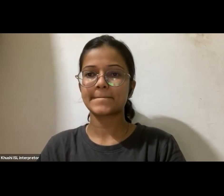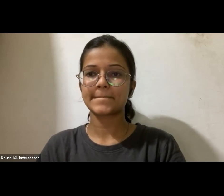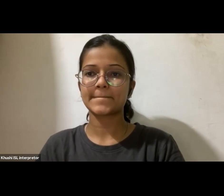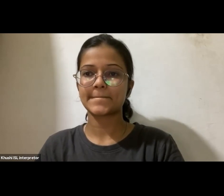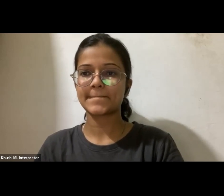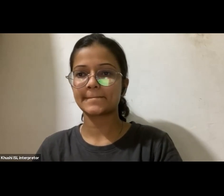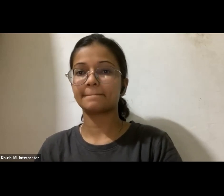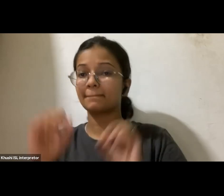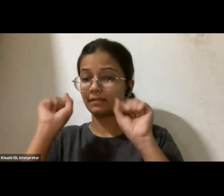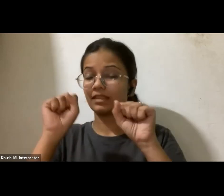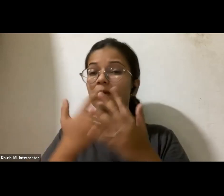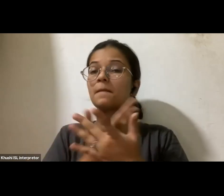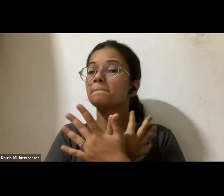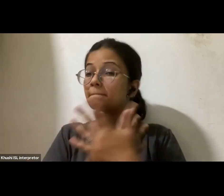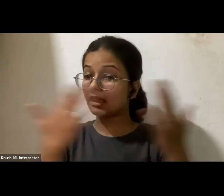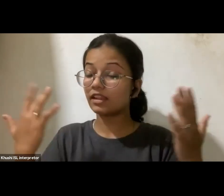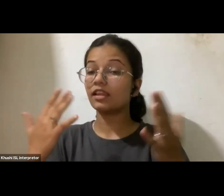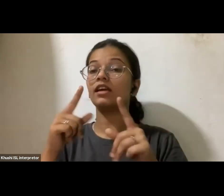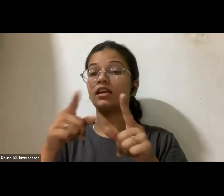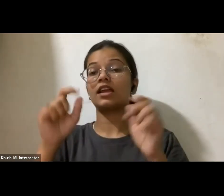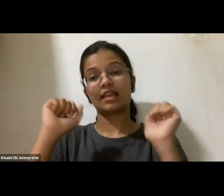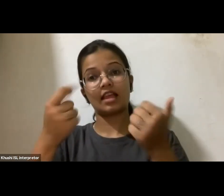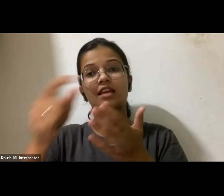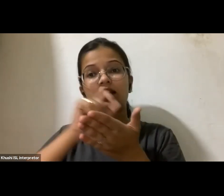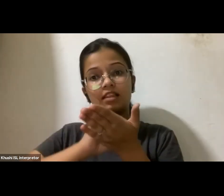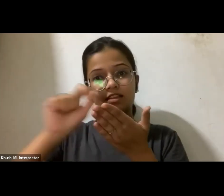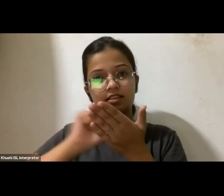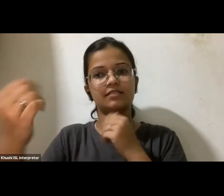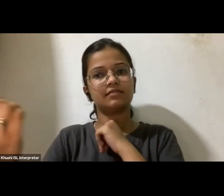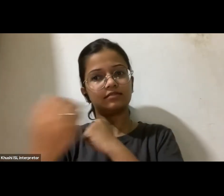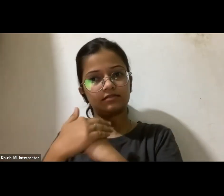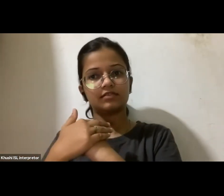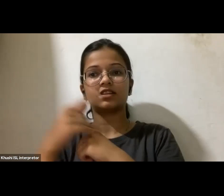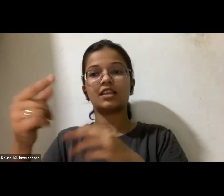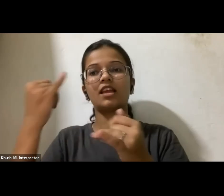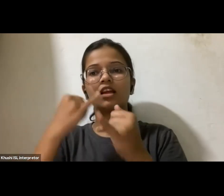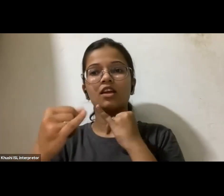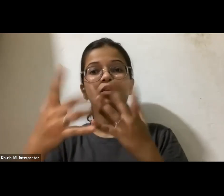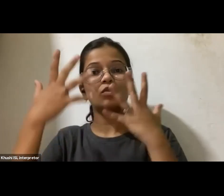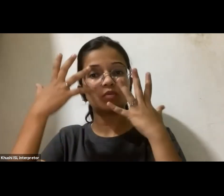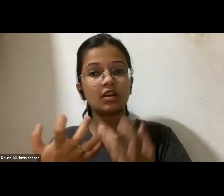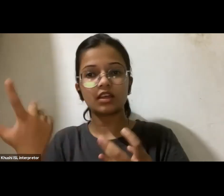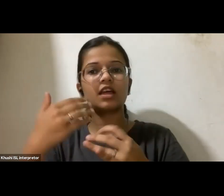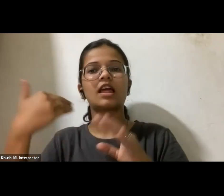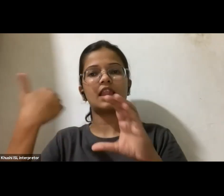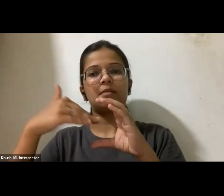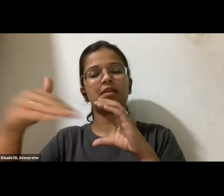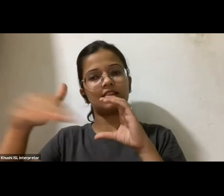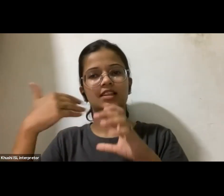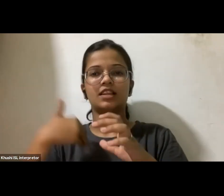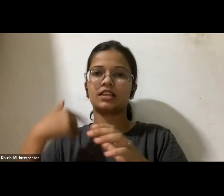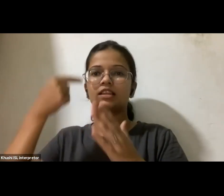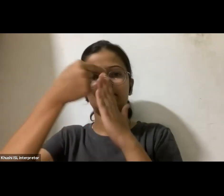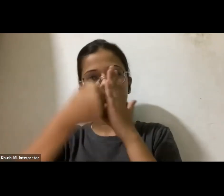Yeah, there are many. You could actually write to me, whoever this is. You could write an email to us, and I can send a list